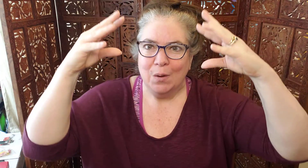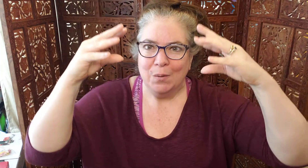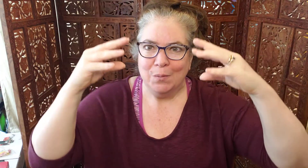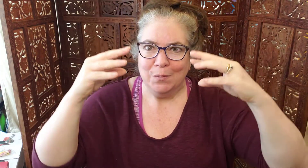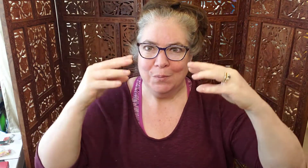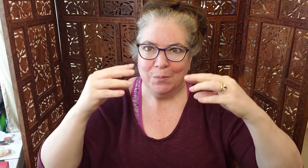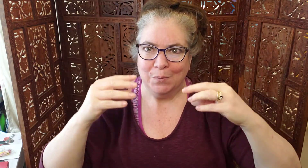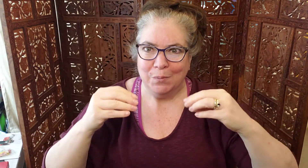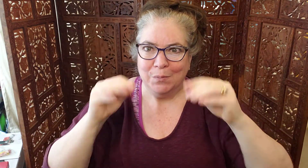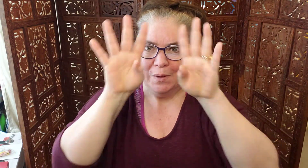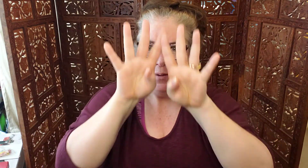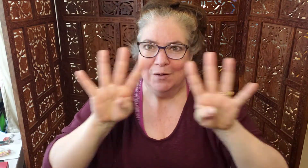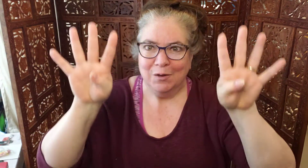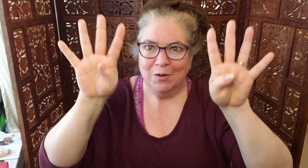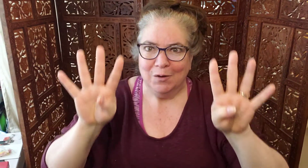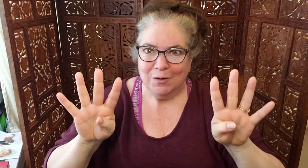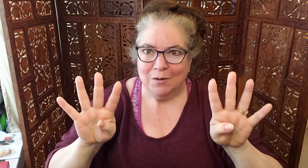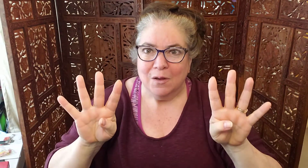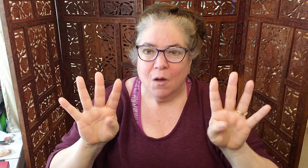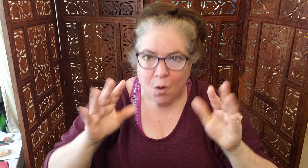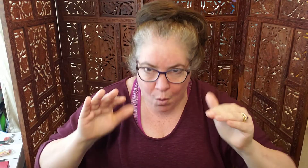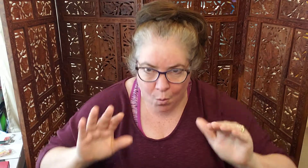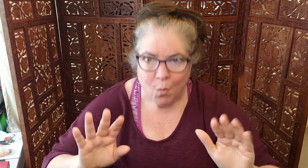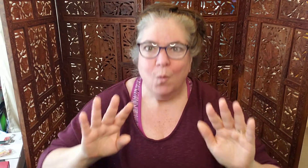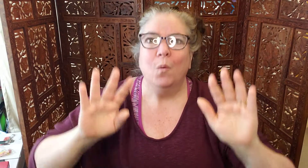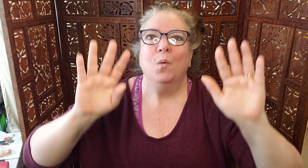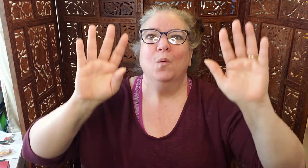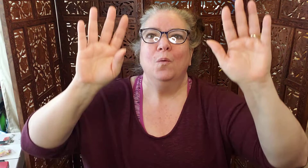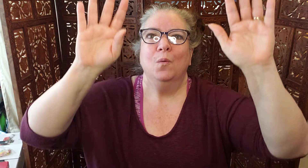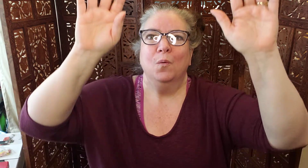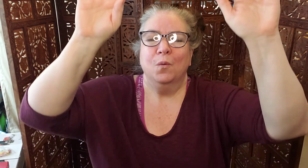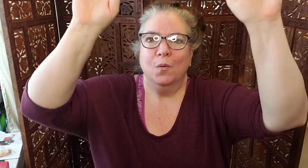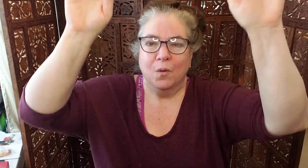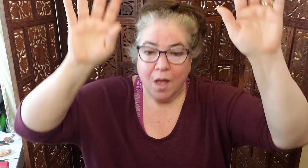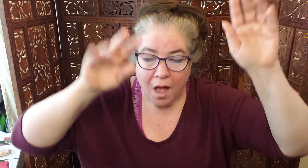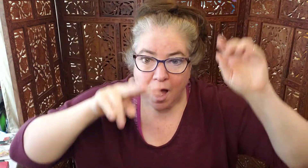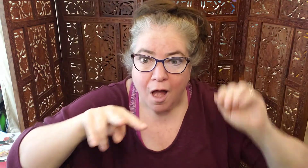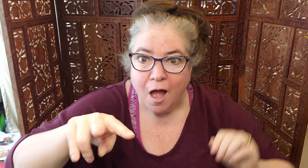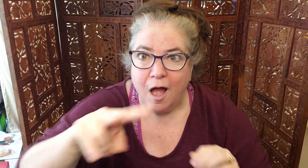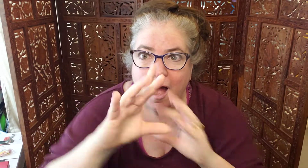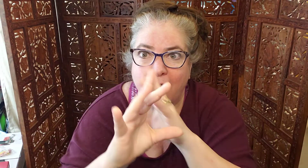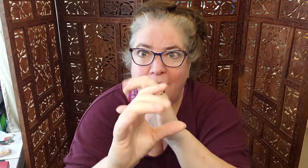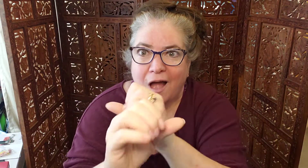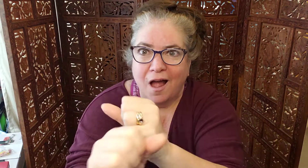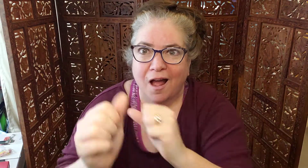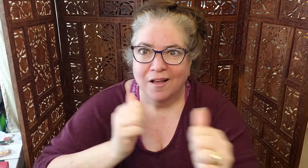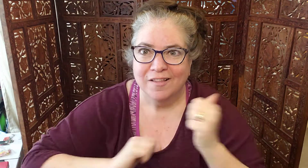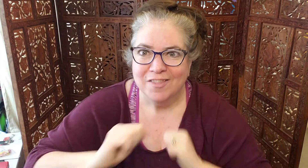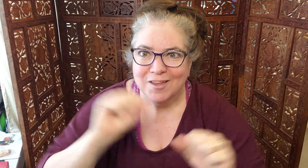and the curtain rises on a world of theatrical magic.